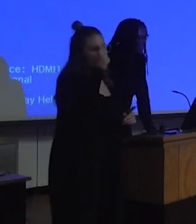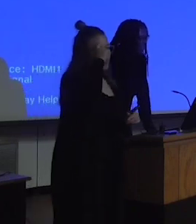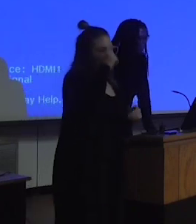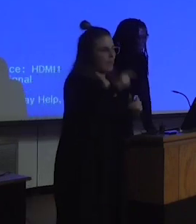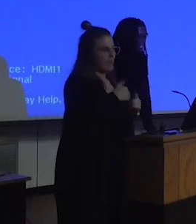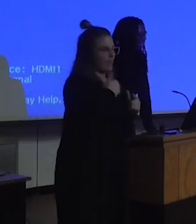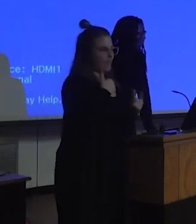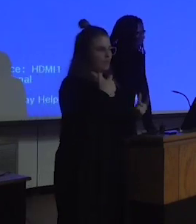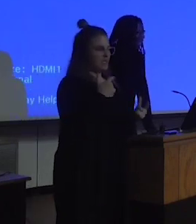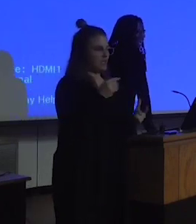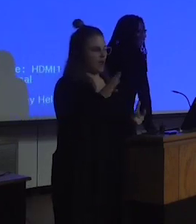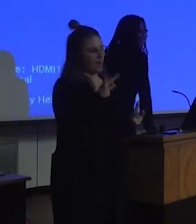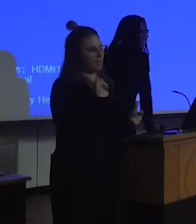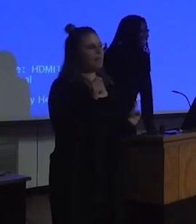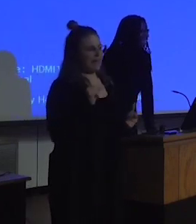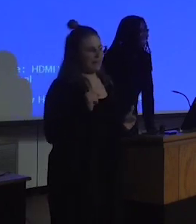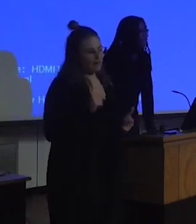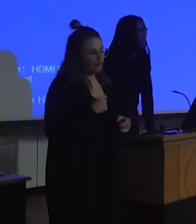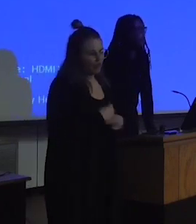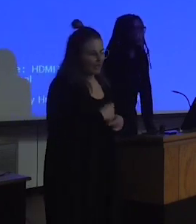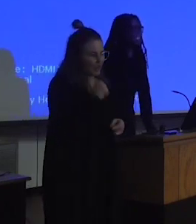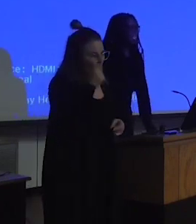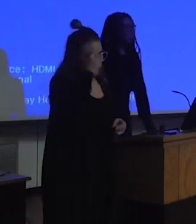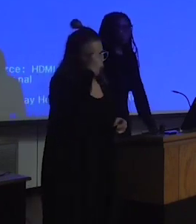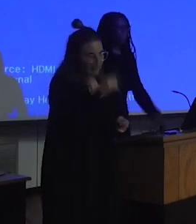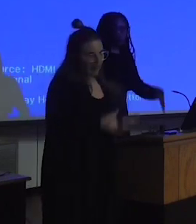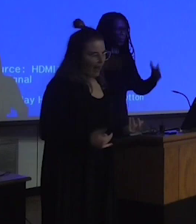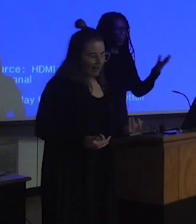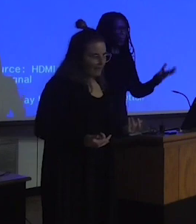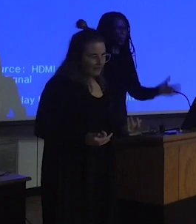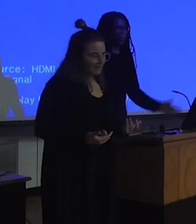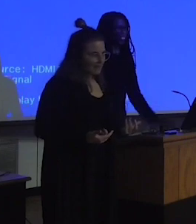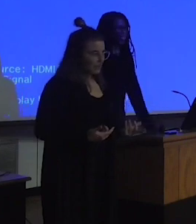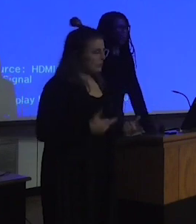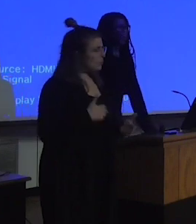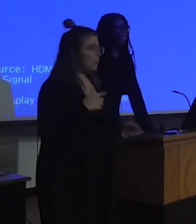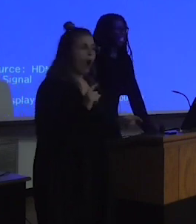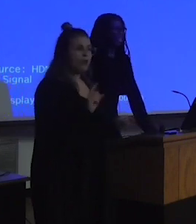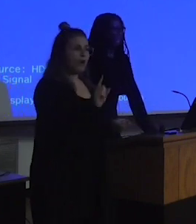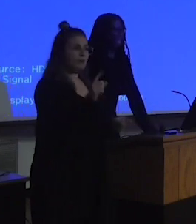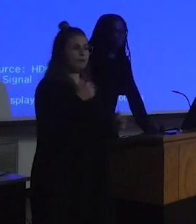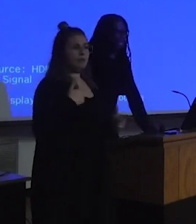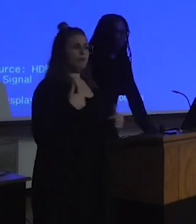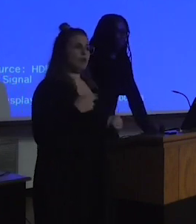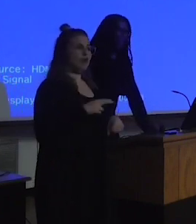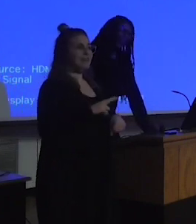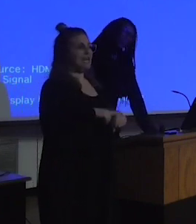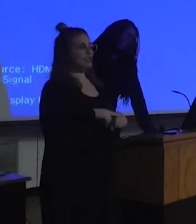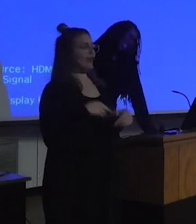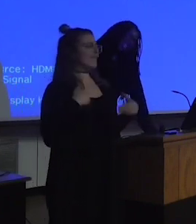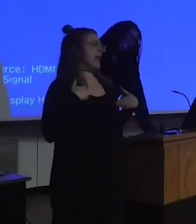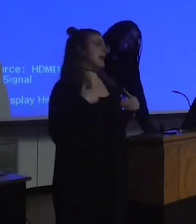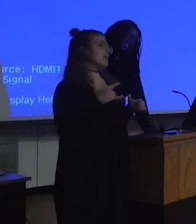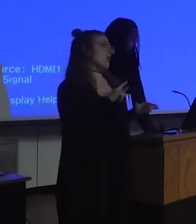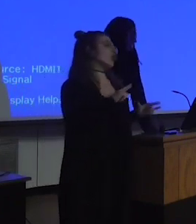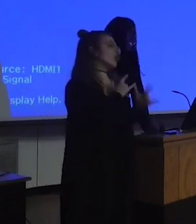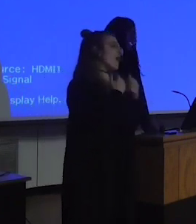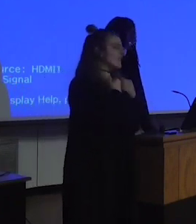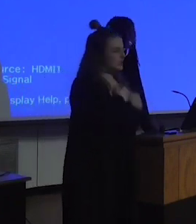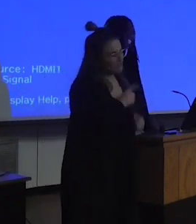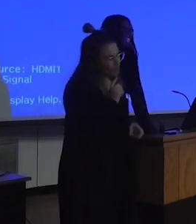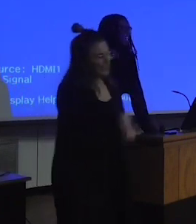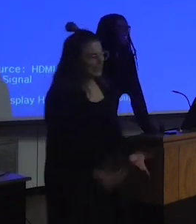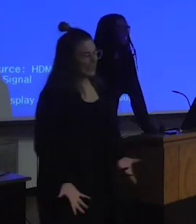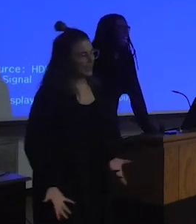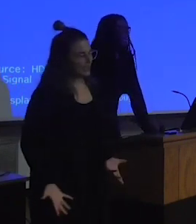bigoted at all. Let's start with that, right? Like, you know, we don't think that we walk around and say, oh, we're a nation of animal lovers. Are we really? Are we